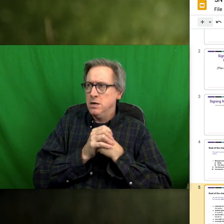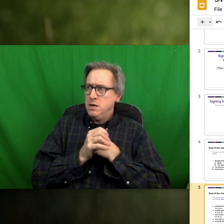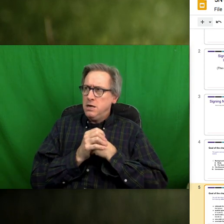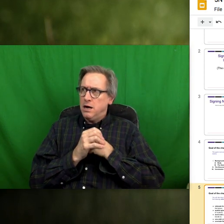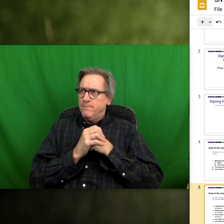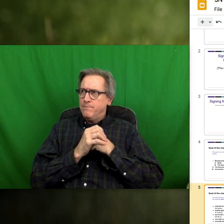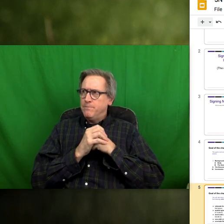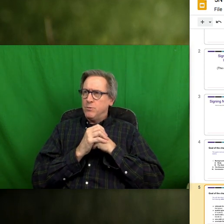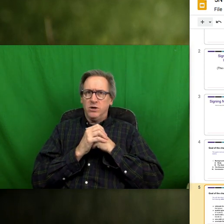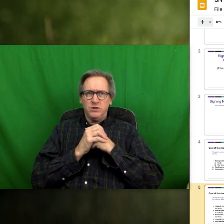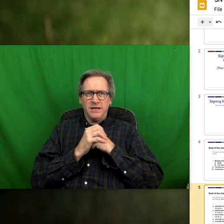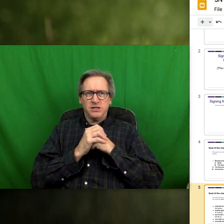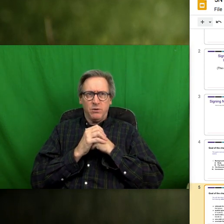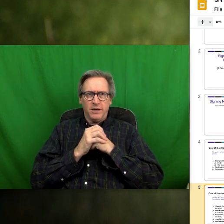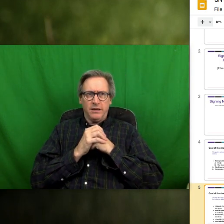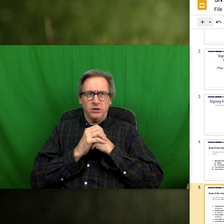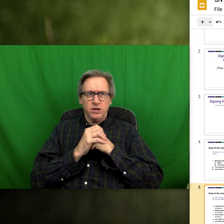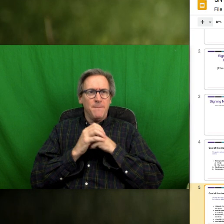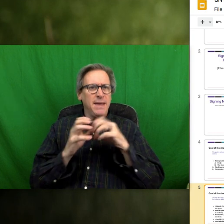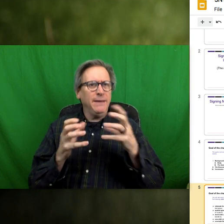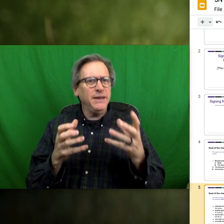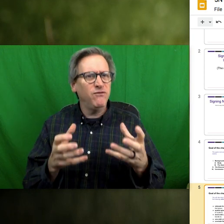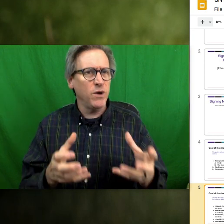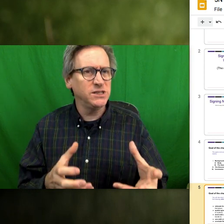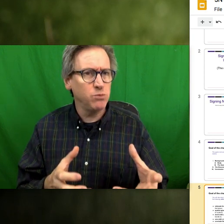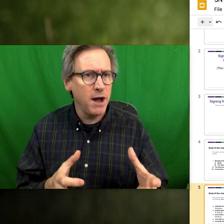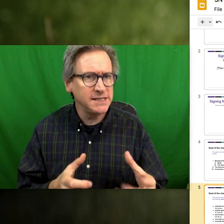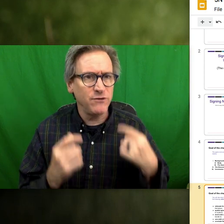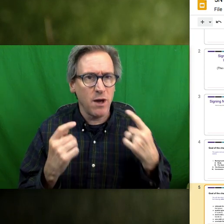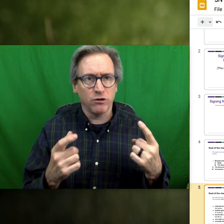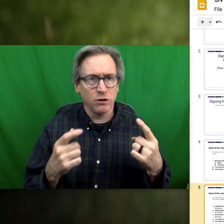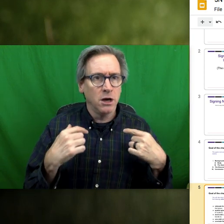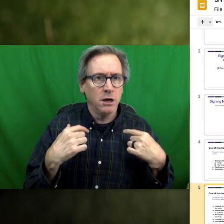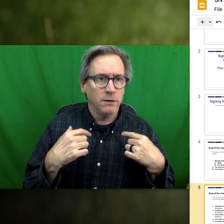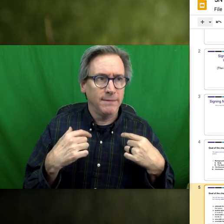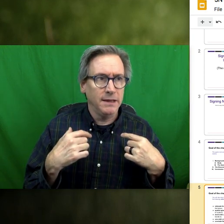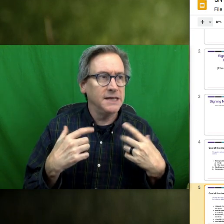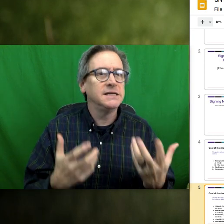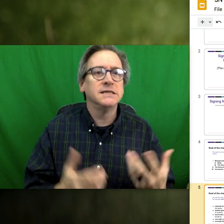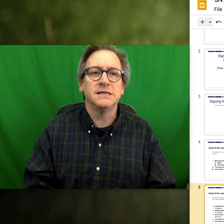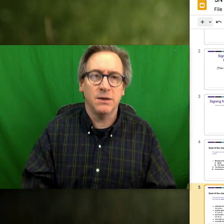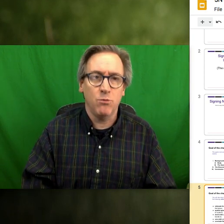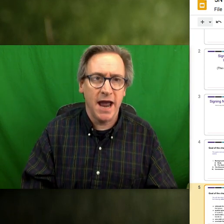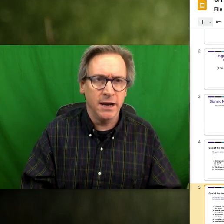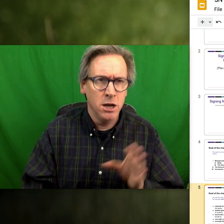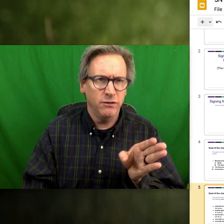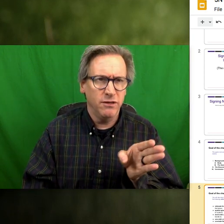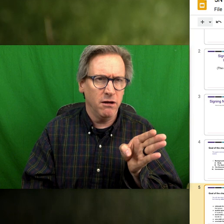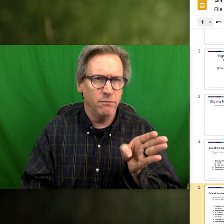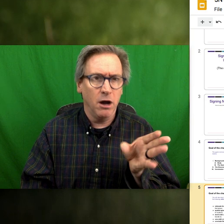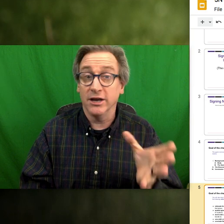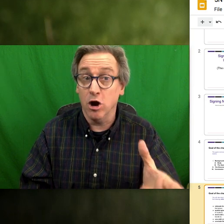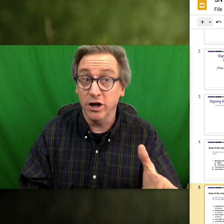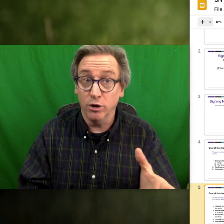that. We don't do that in spoken English. Maybe voice-wise, have you ever listened to someone and